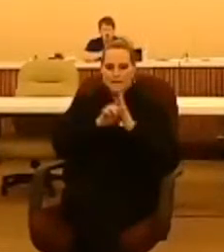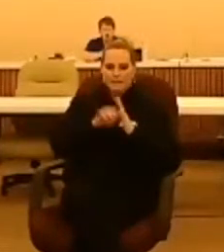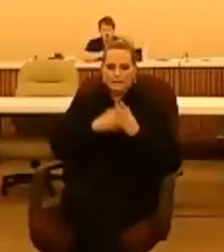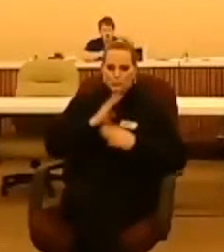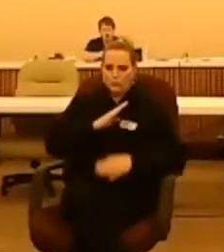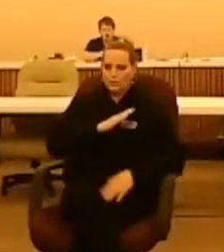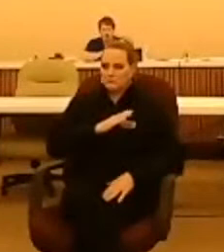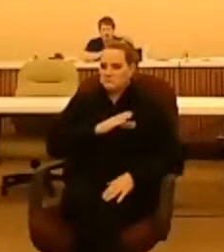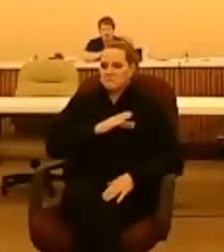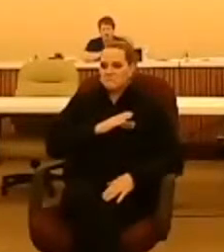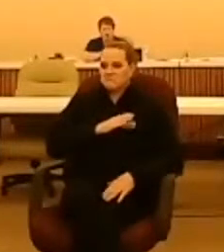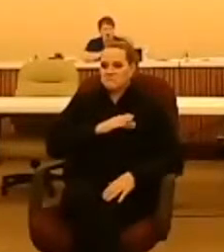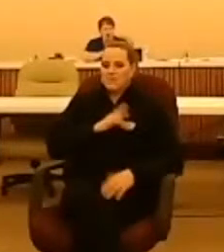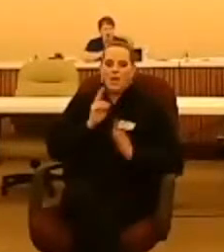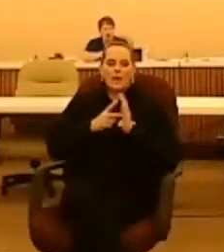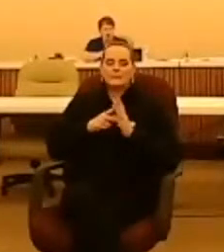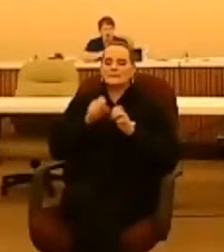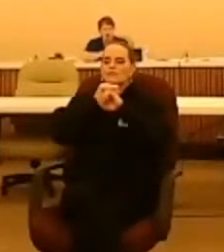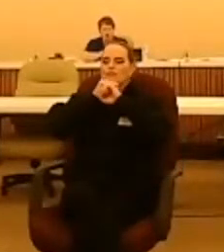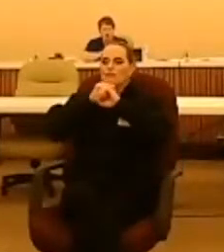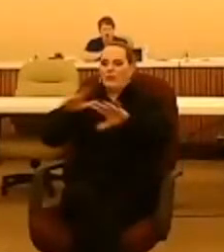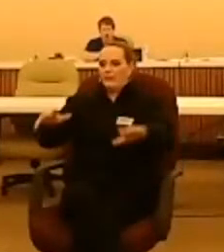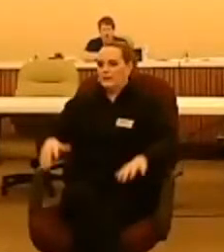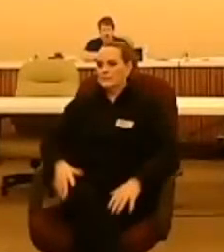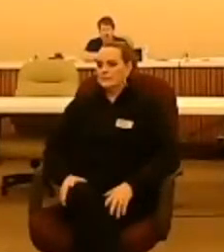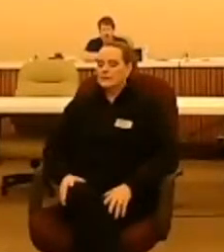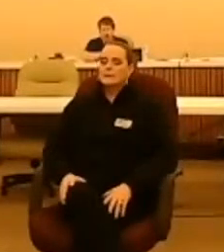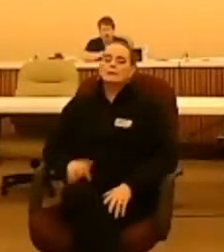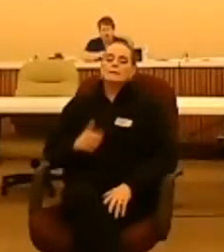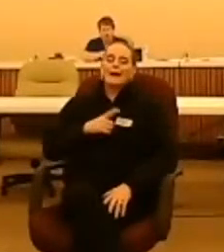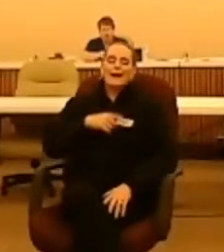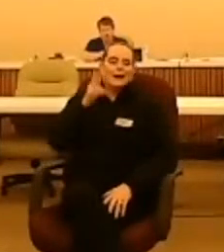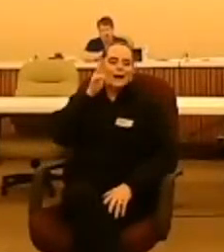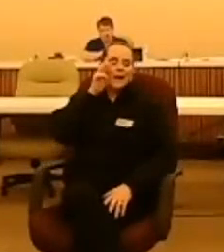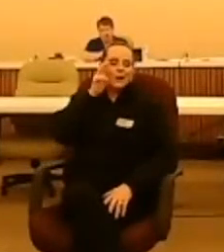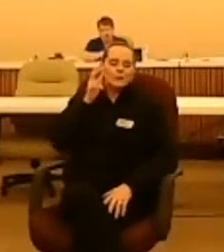useless. If people don't think, and I heard that,